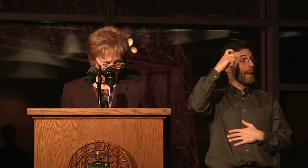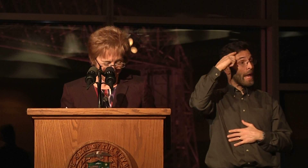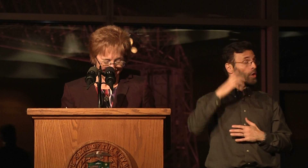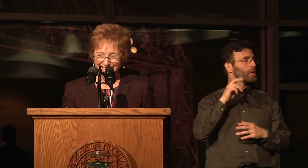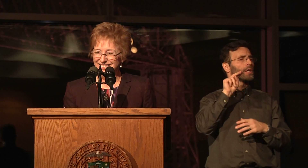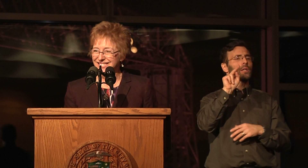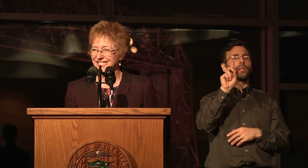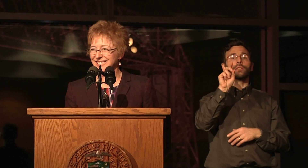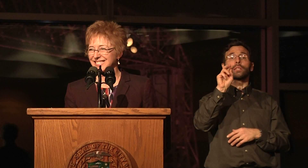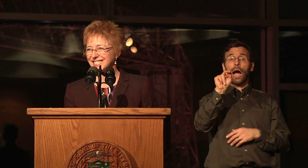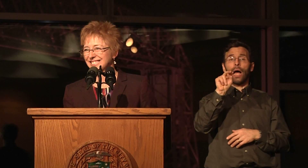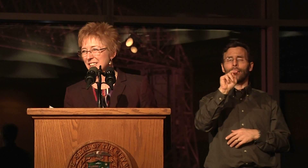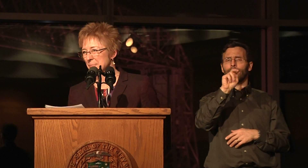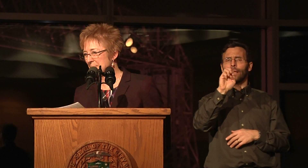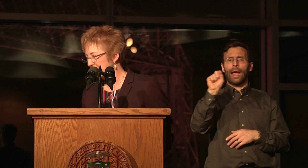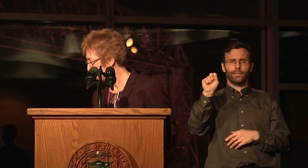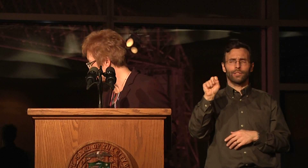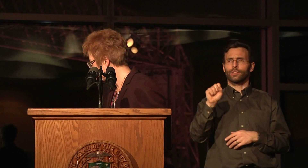Ness.